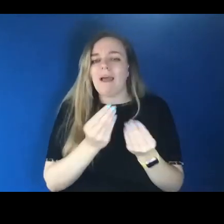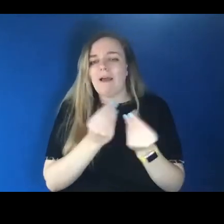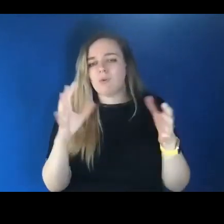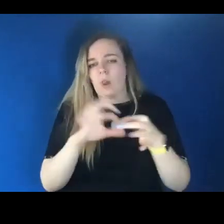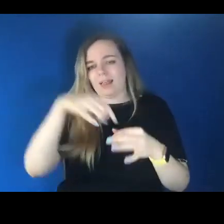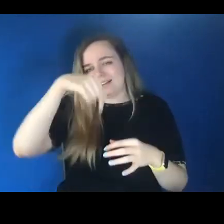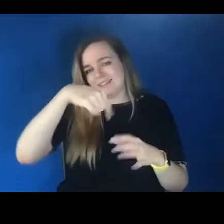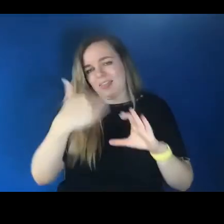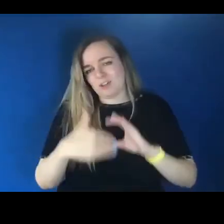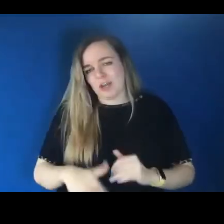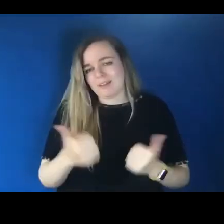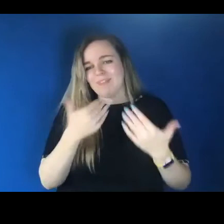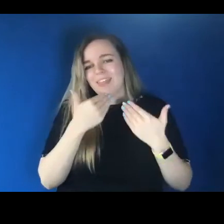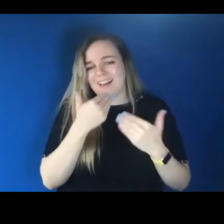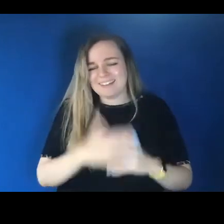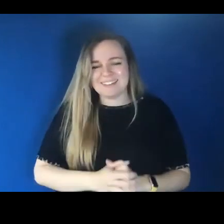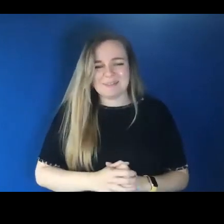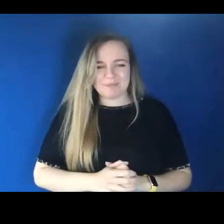chat. Thanks.